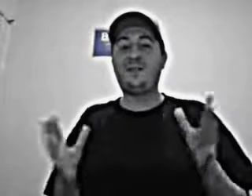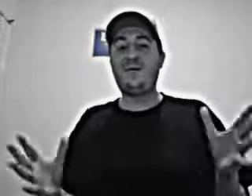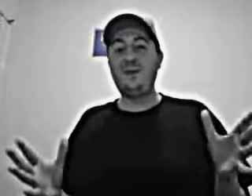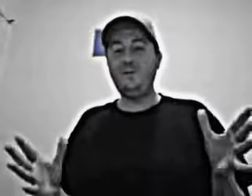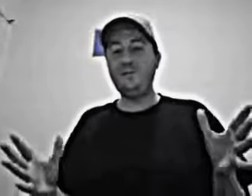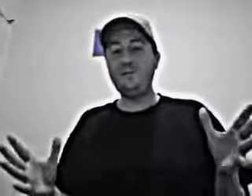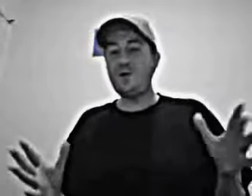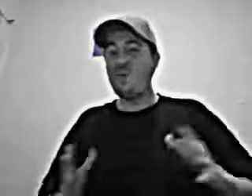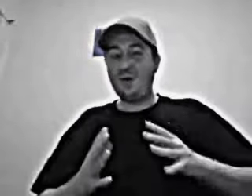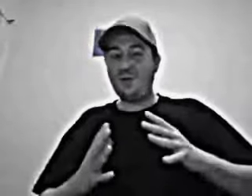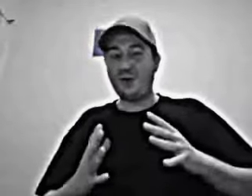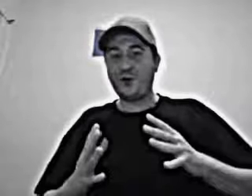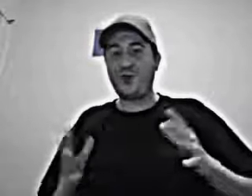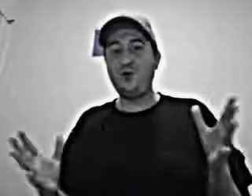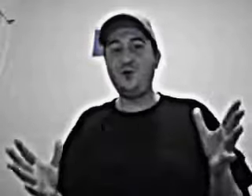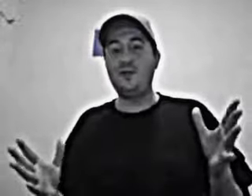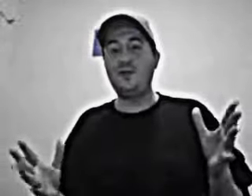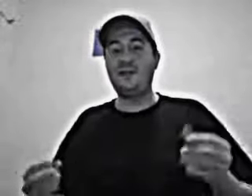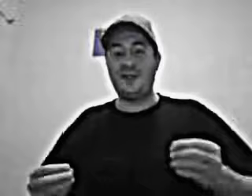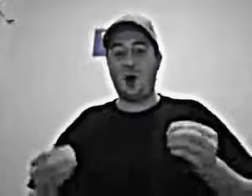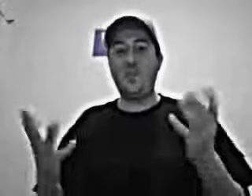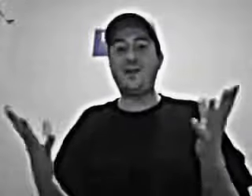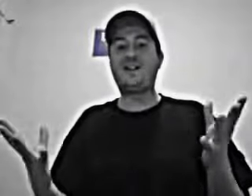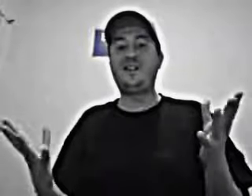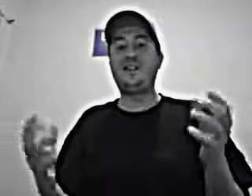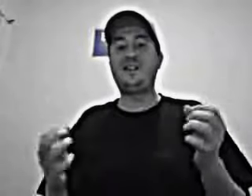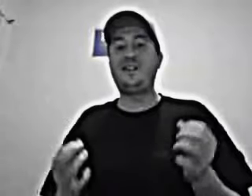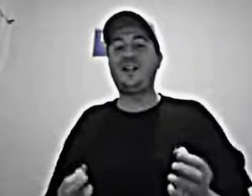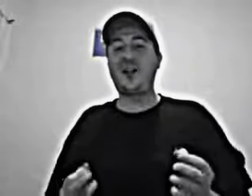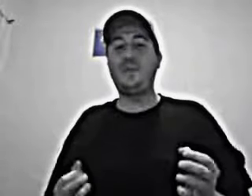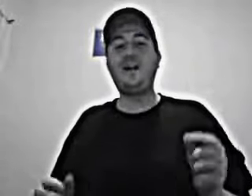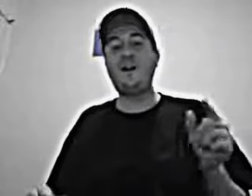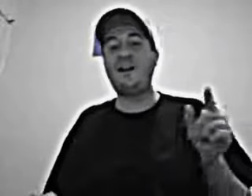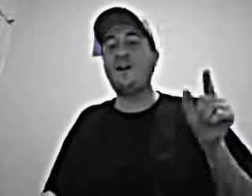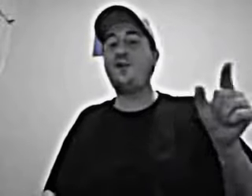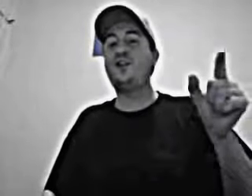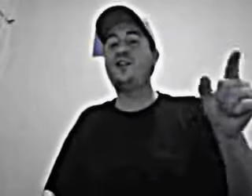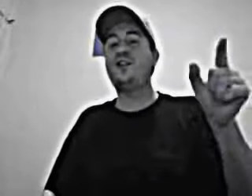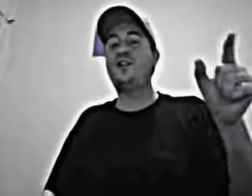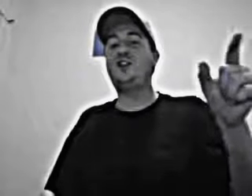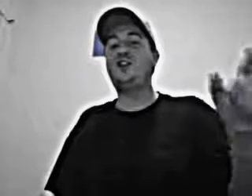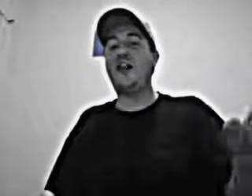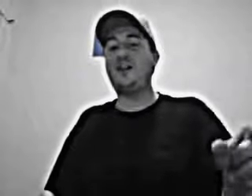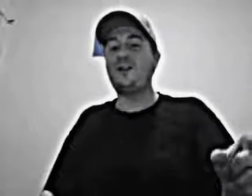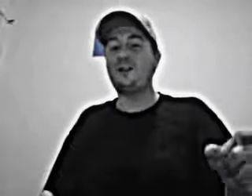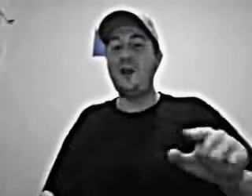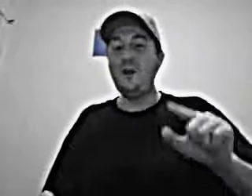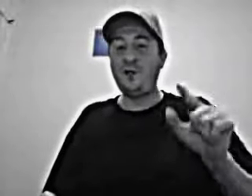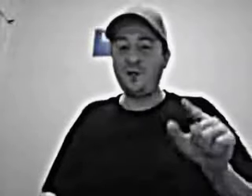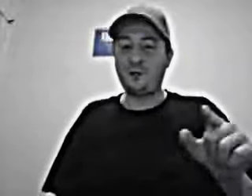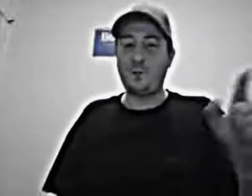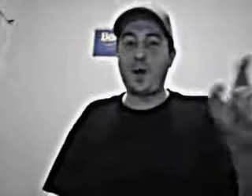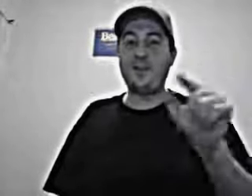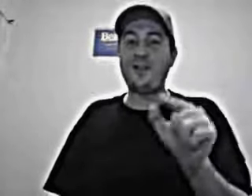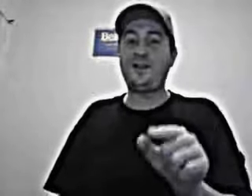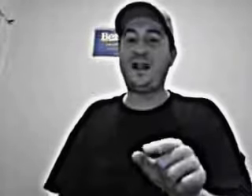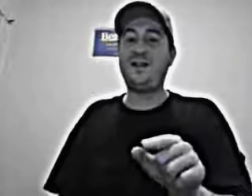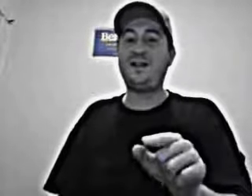seven but there's two that's open seats it's in jeopardy and I don't know if there's any good challengers for these Republican candidates